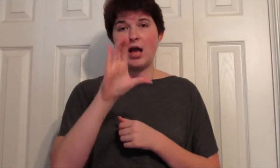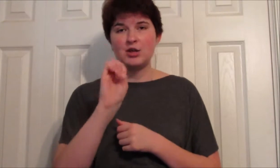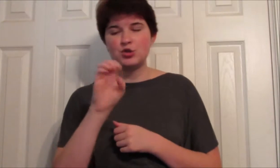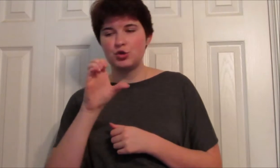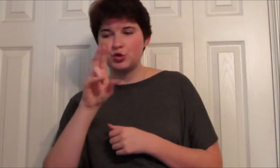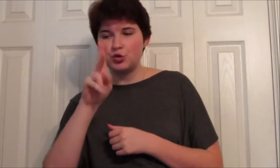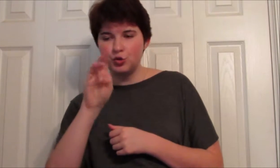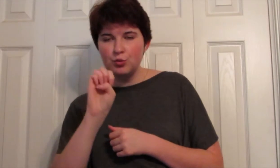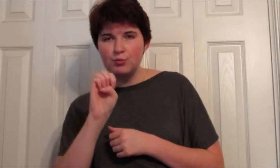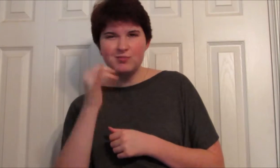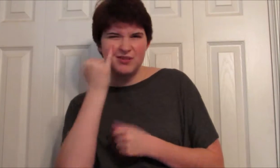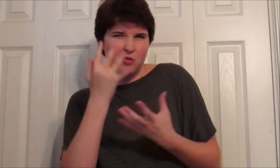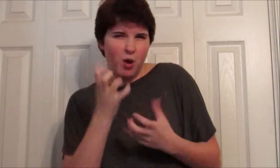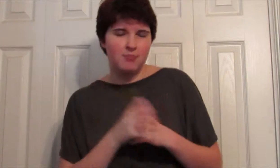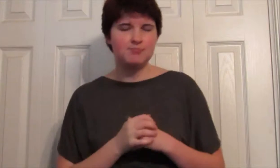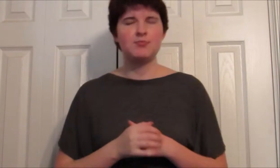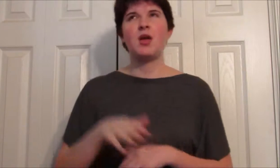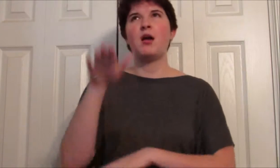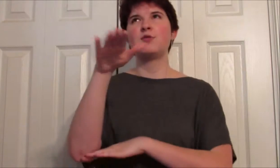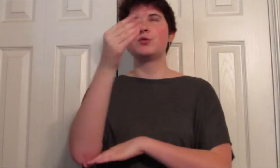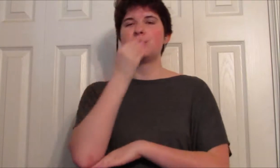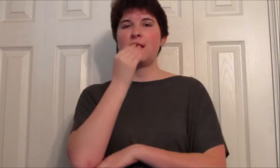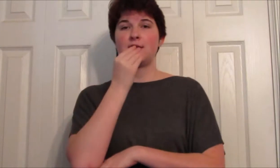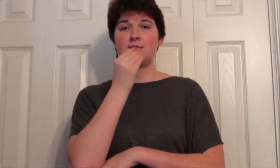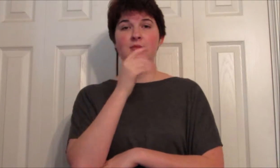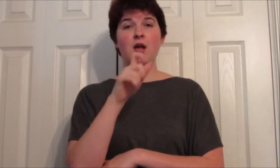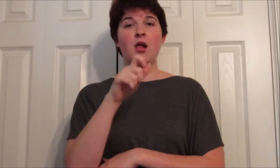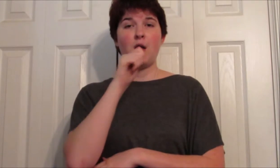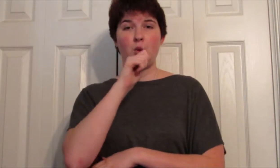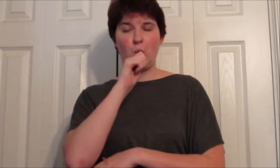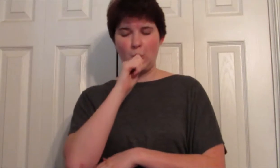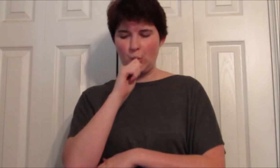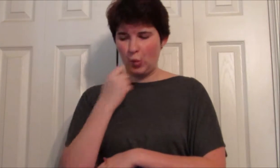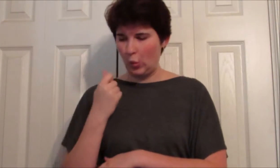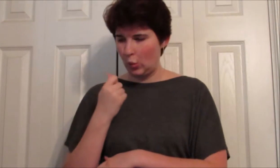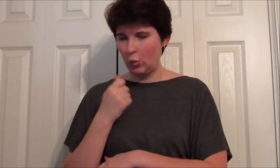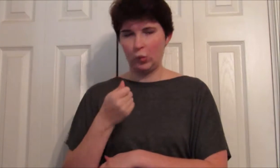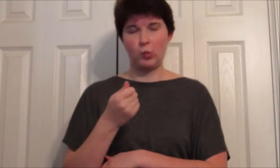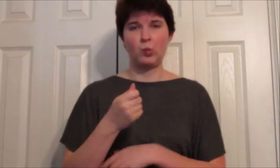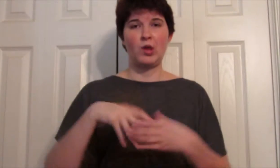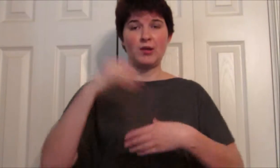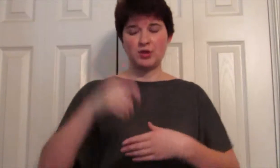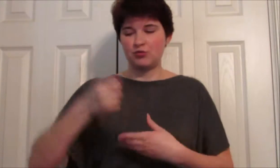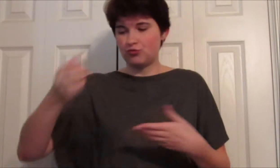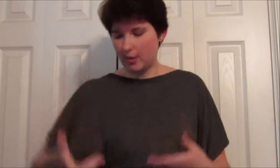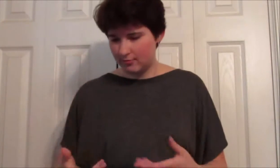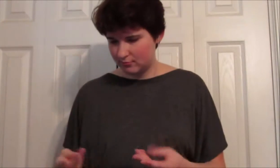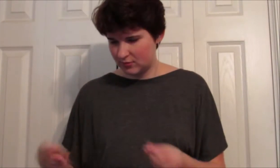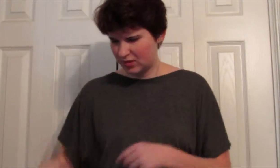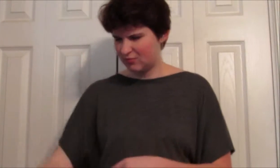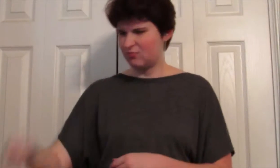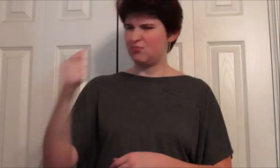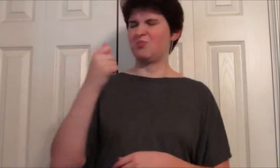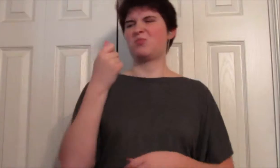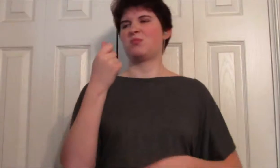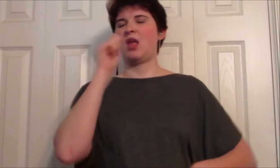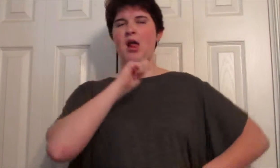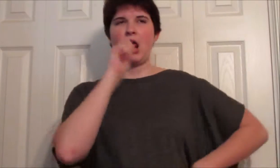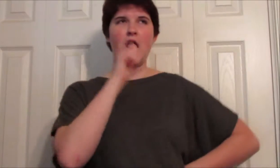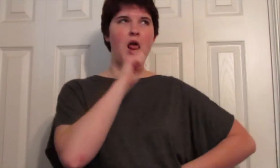if desired. Afternoon snack, lick an all-day sucker until it's sticky, take it outside, drop it in the dirt, retrieve and